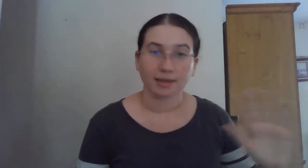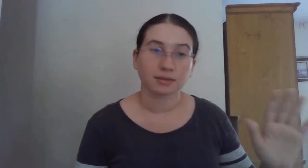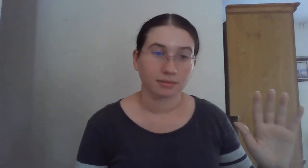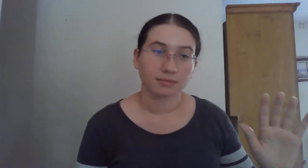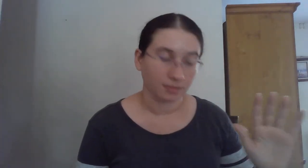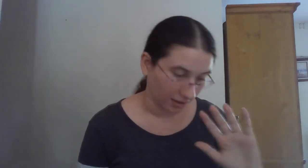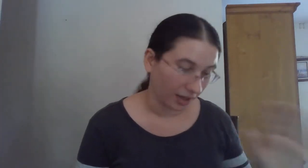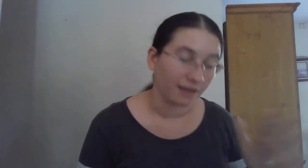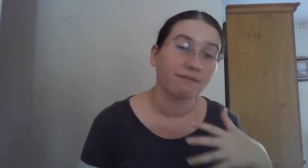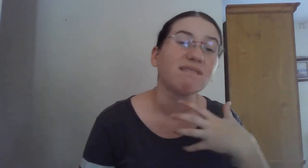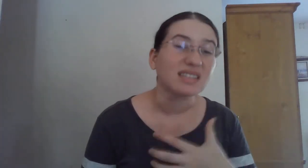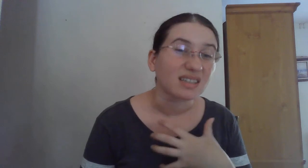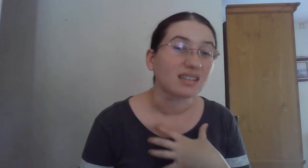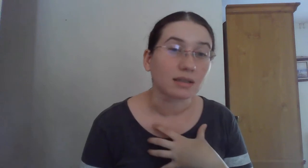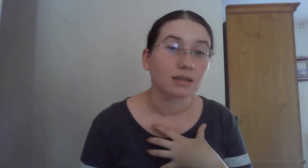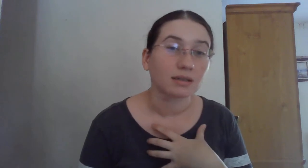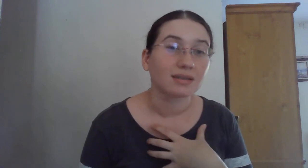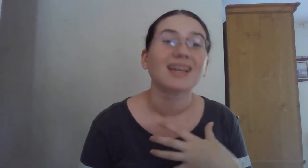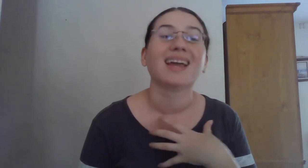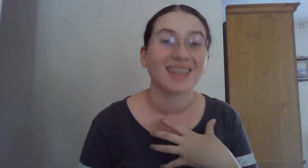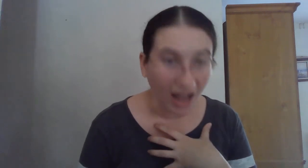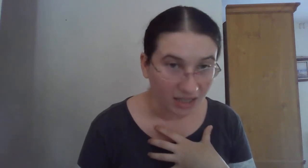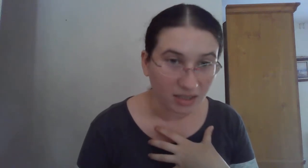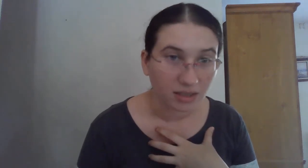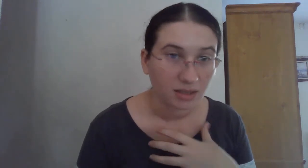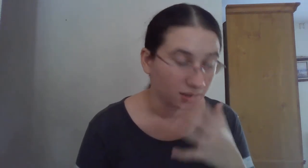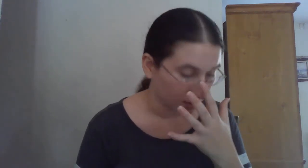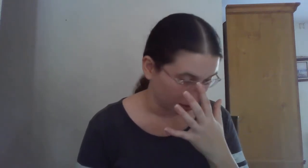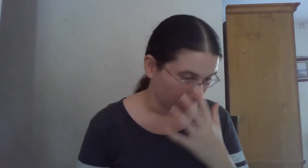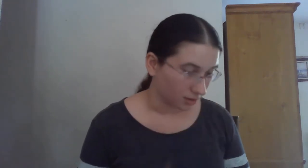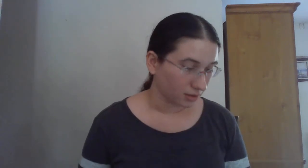can't. I physically cannot.